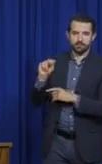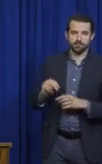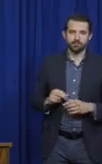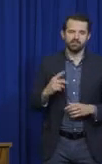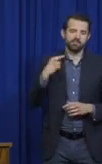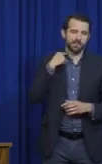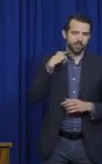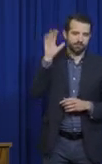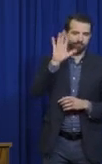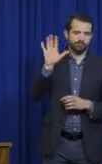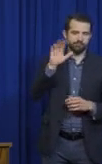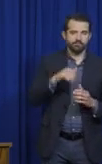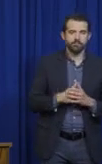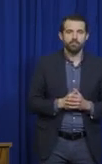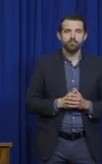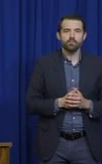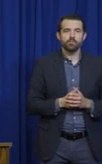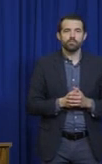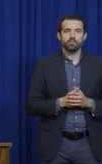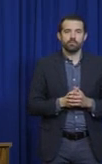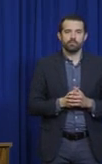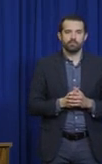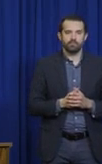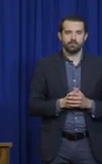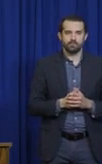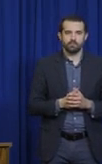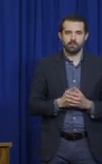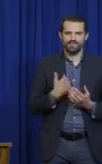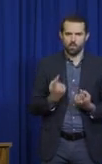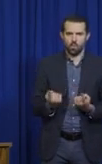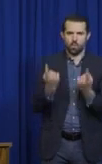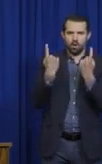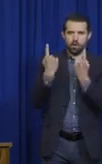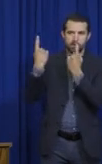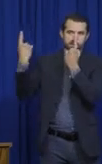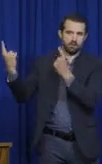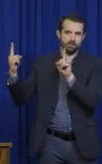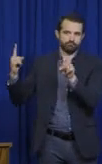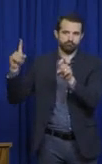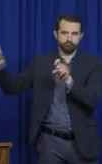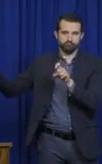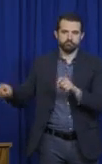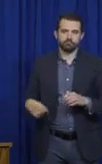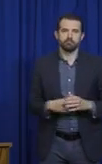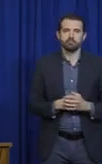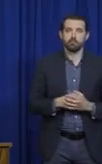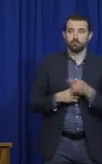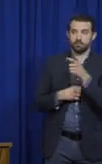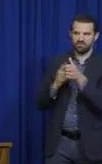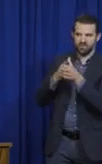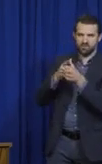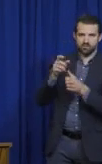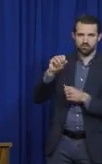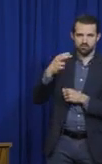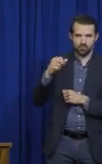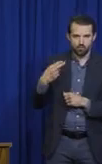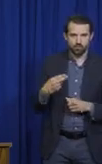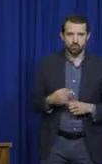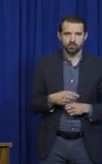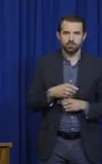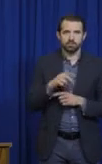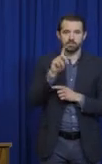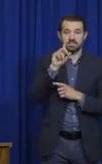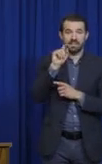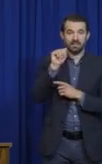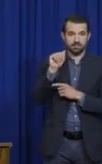Hi, Dr. Shah. I have one question for each of you, but I'll start with you. The data that the Maine CDC released